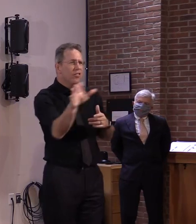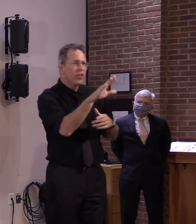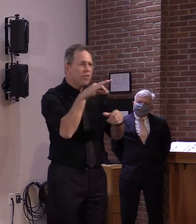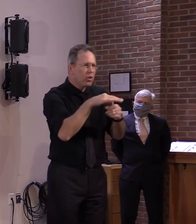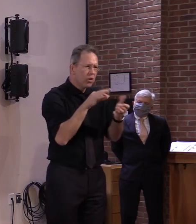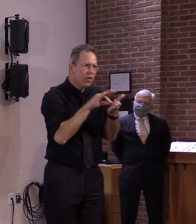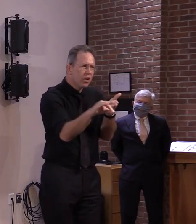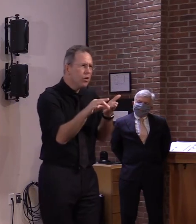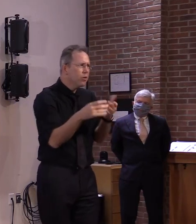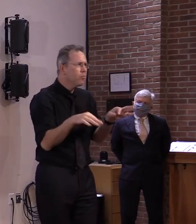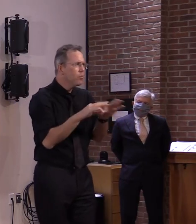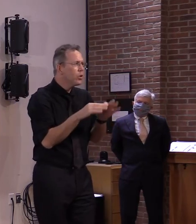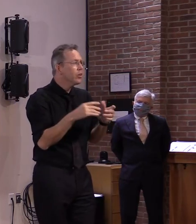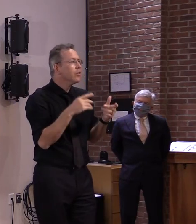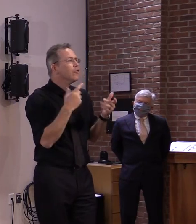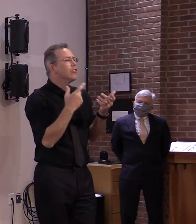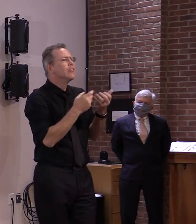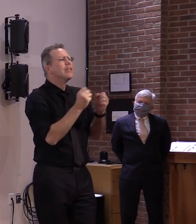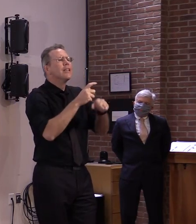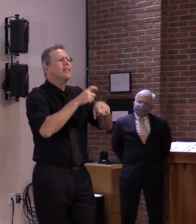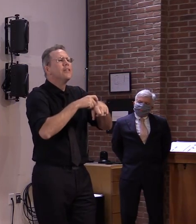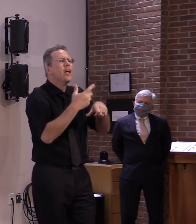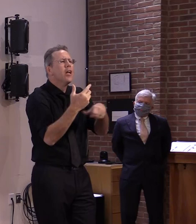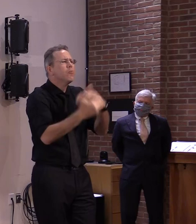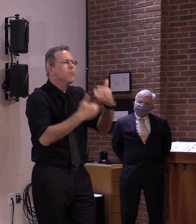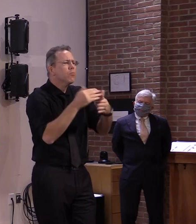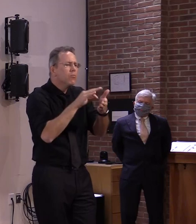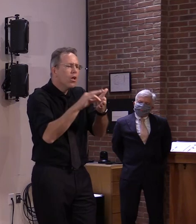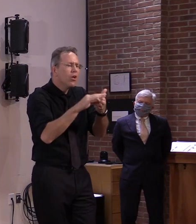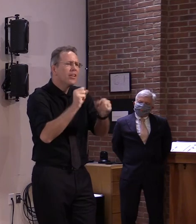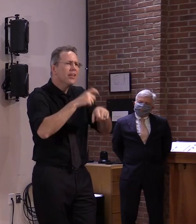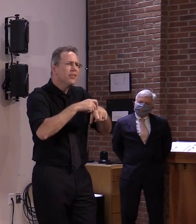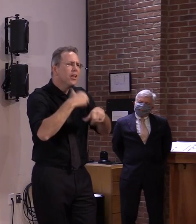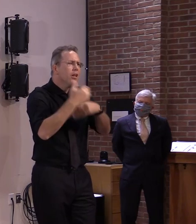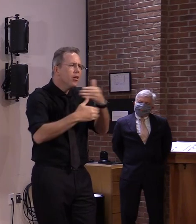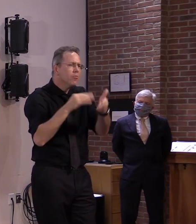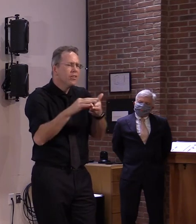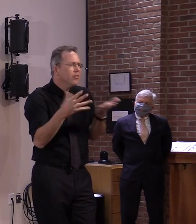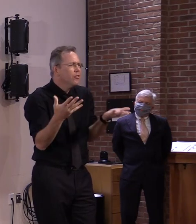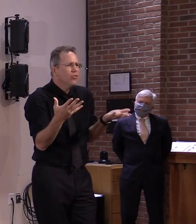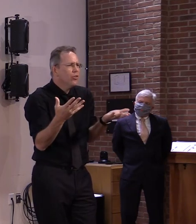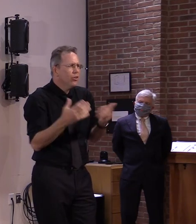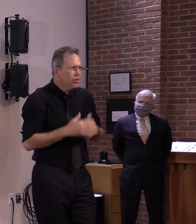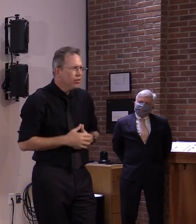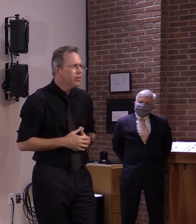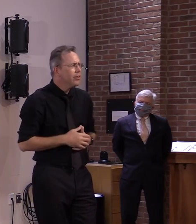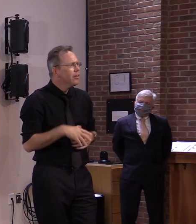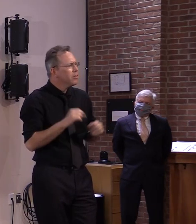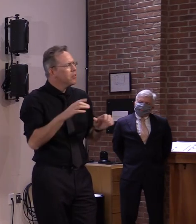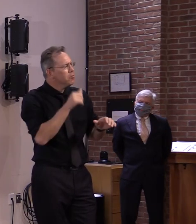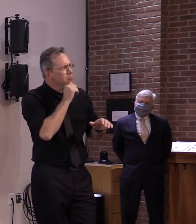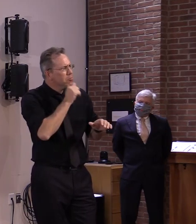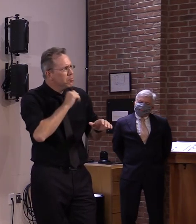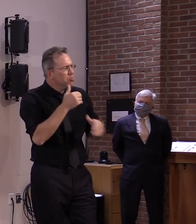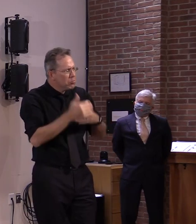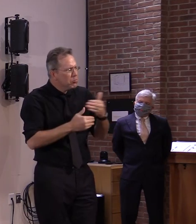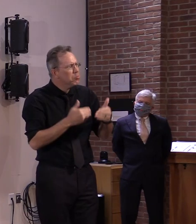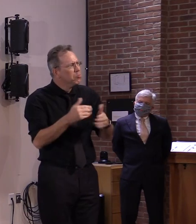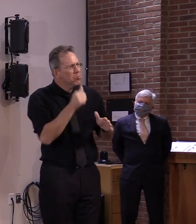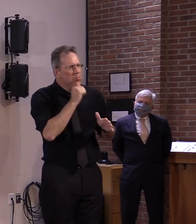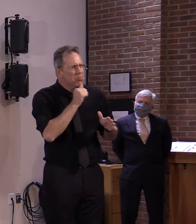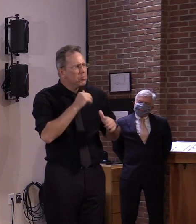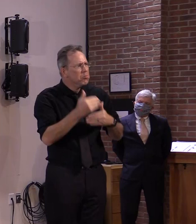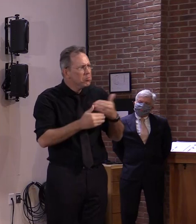of time to process the ballots that are in place. So we just need to give it that time. But when the results are